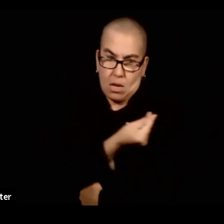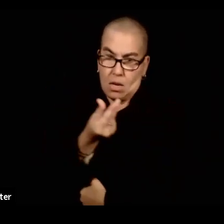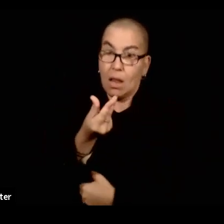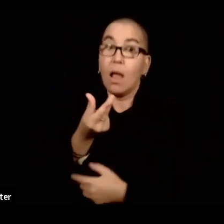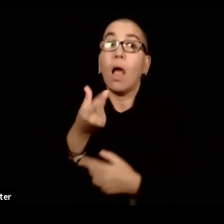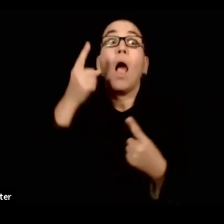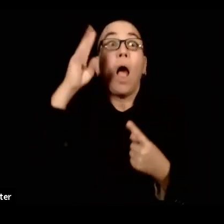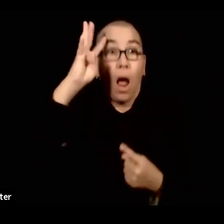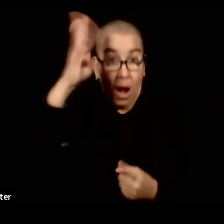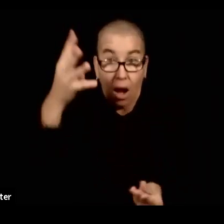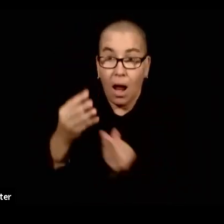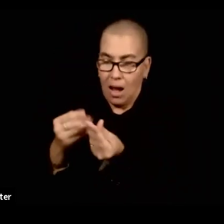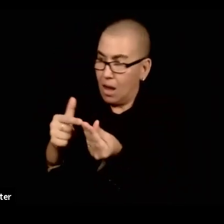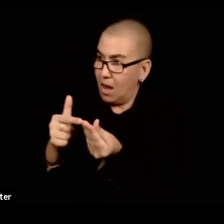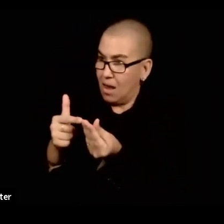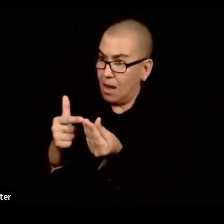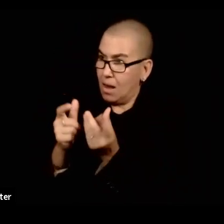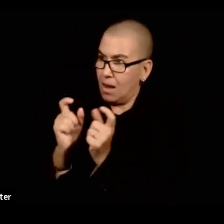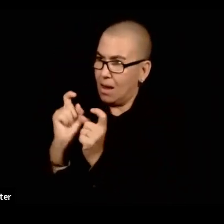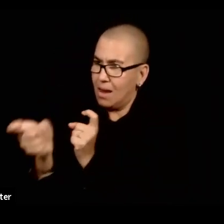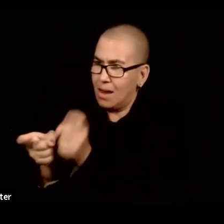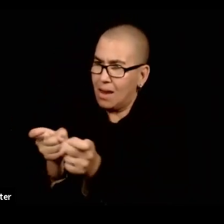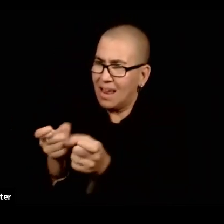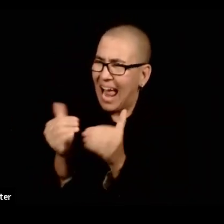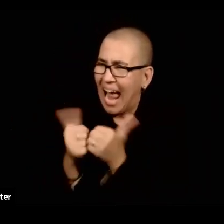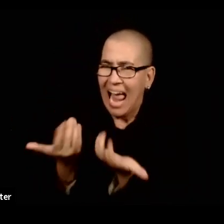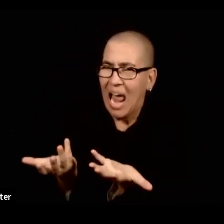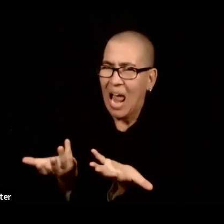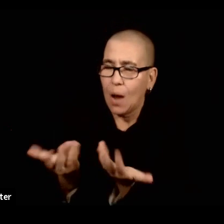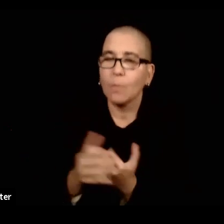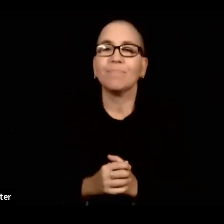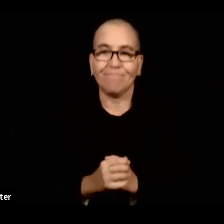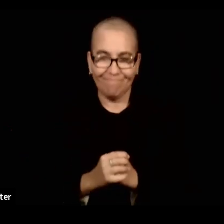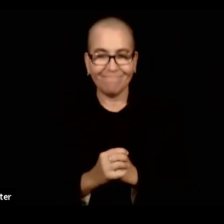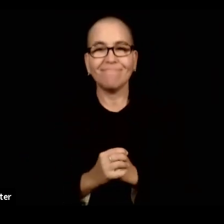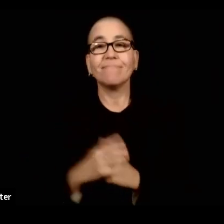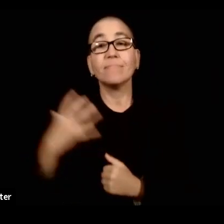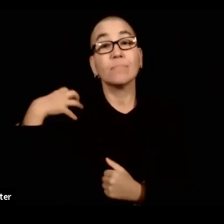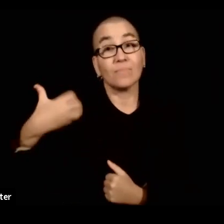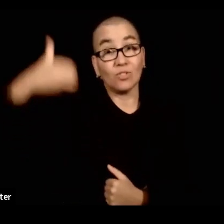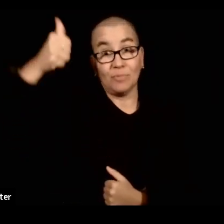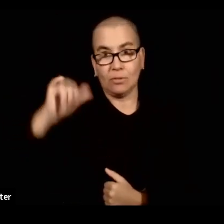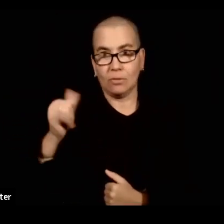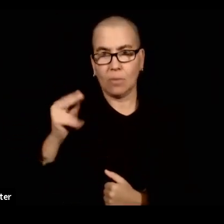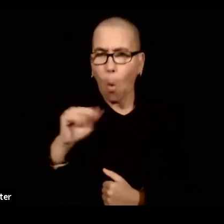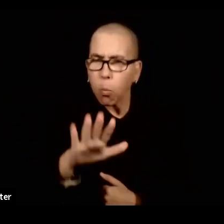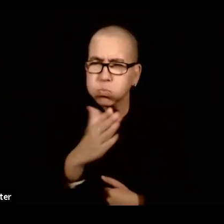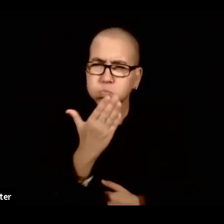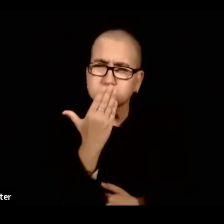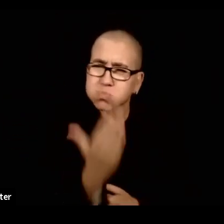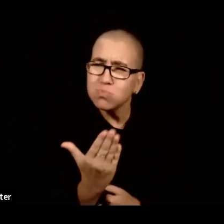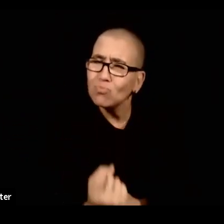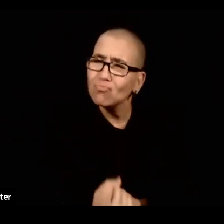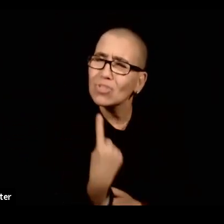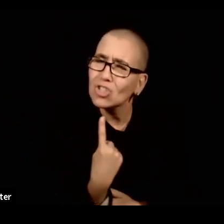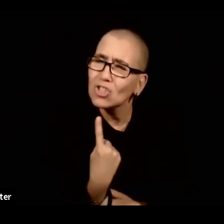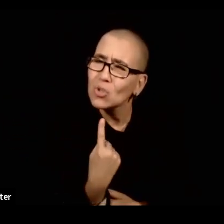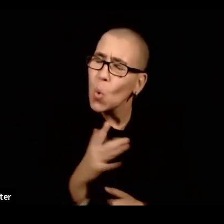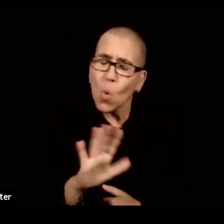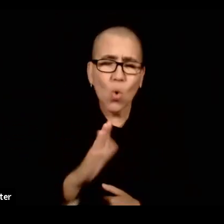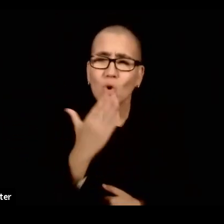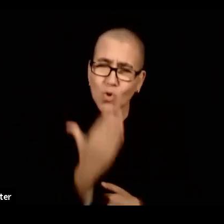Jeremy, hi, this is Jan. This is a great question, and I think it might be a good topic for a future media call to learn